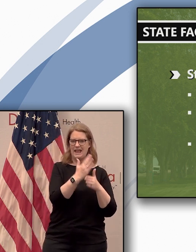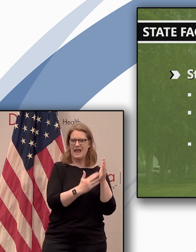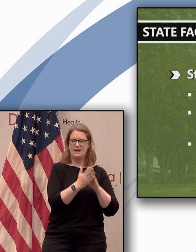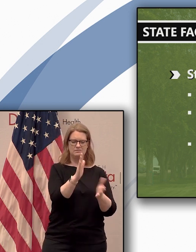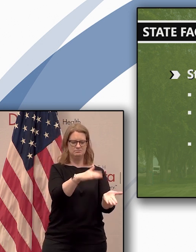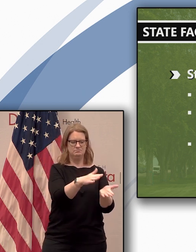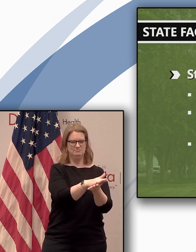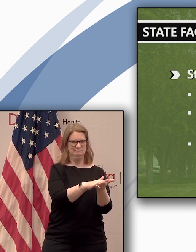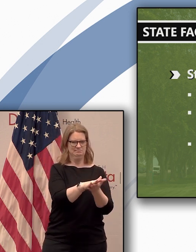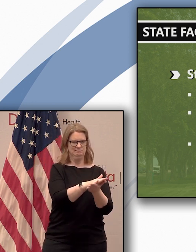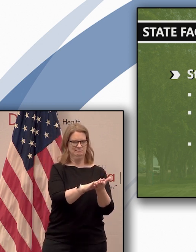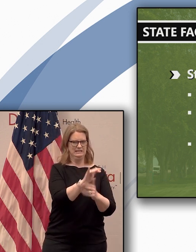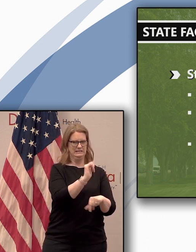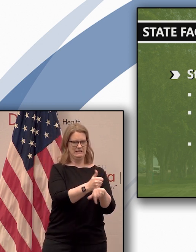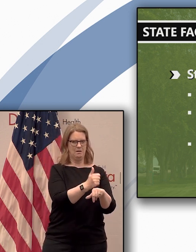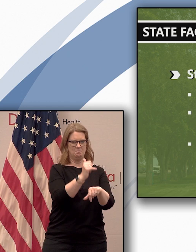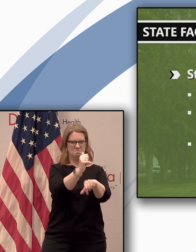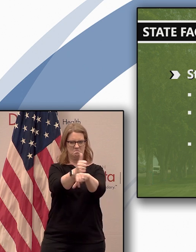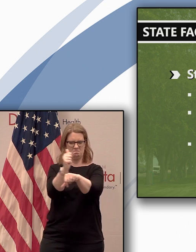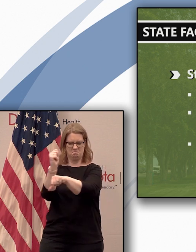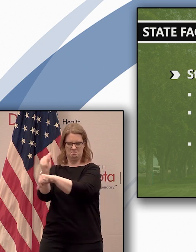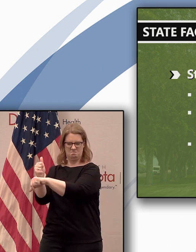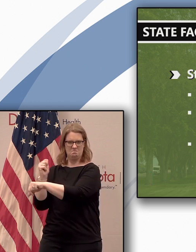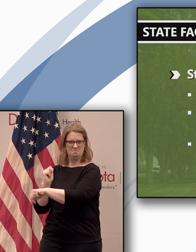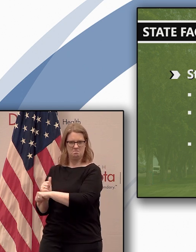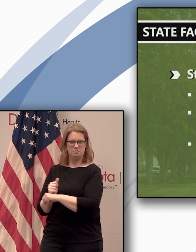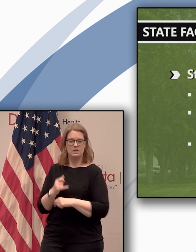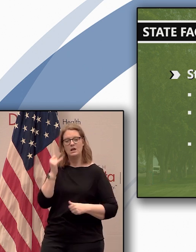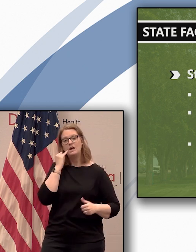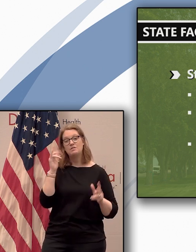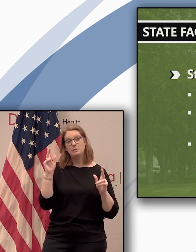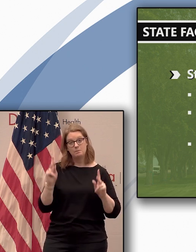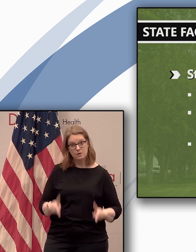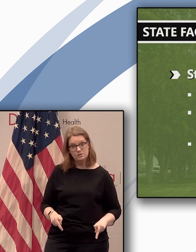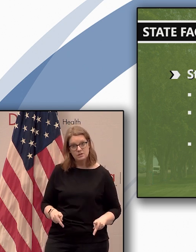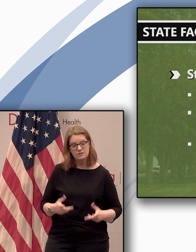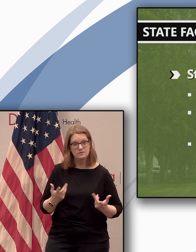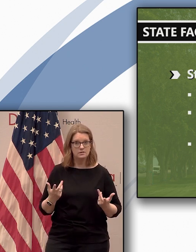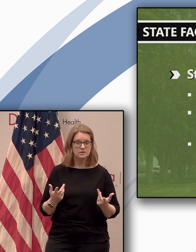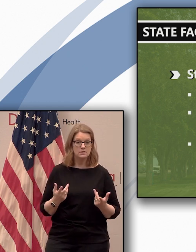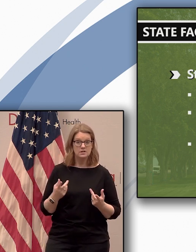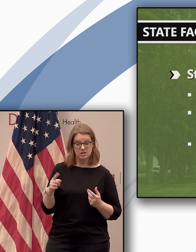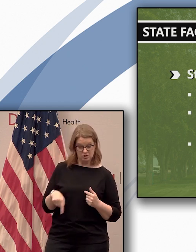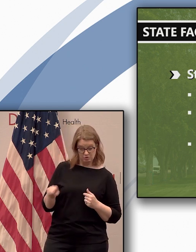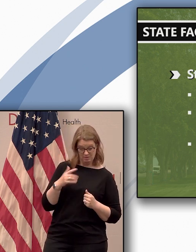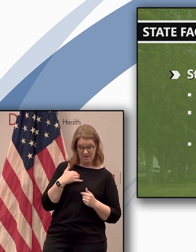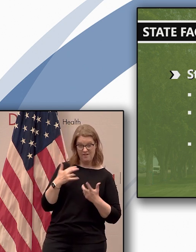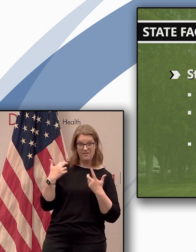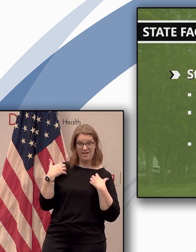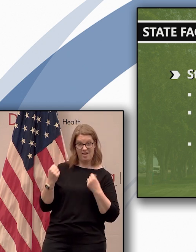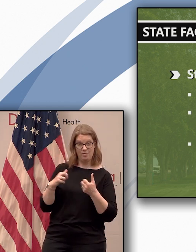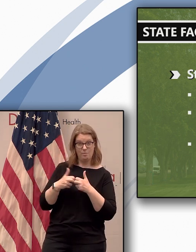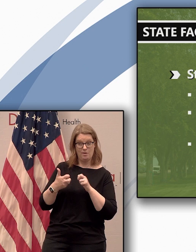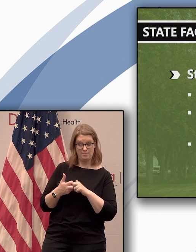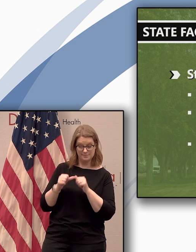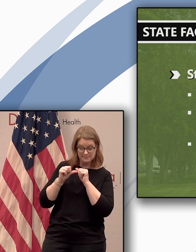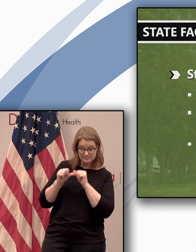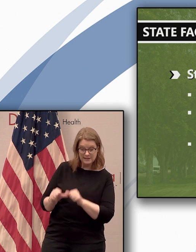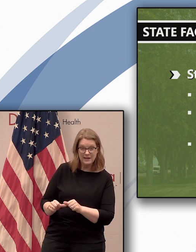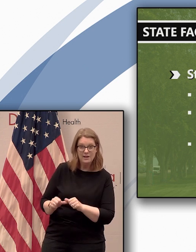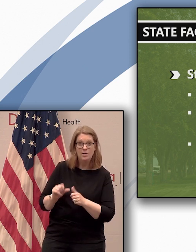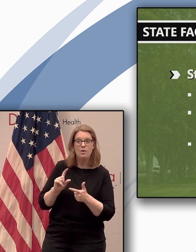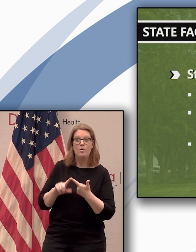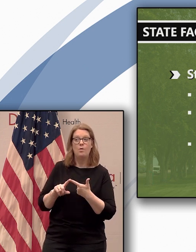up, and again, we encourage that if you're a citizen that has got underlying health issues or